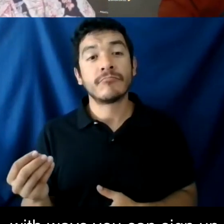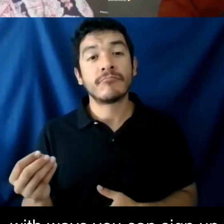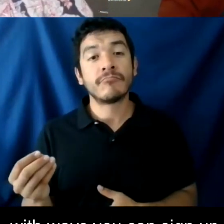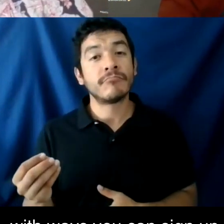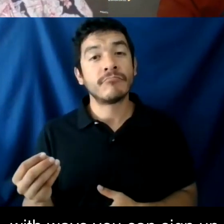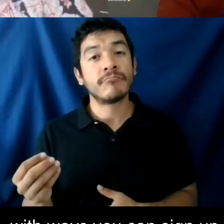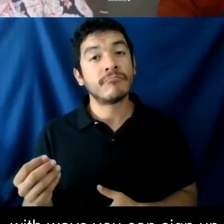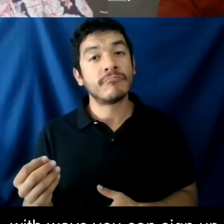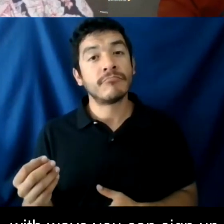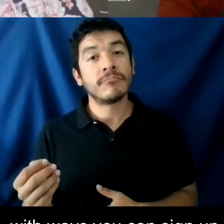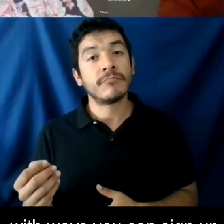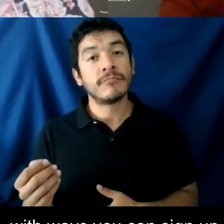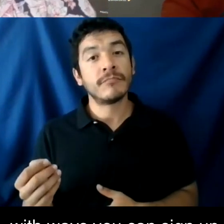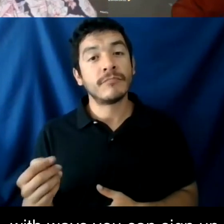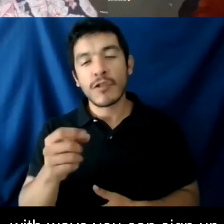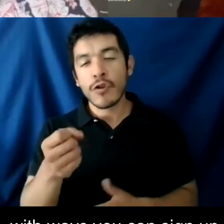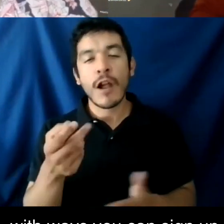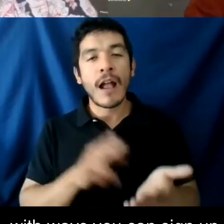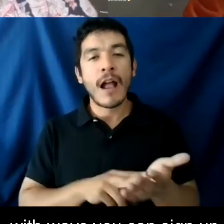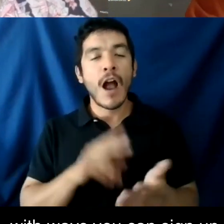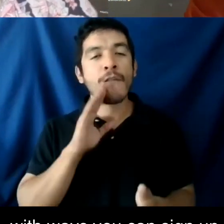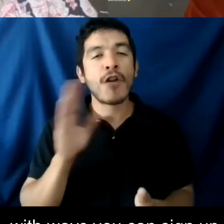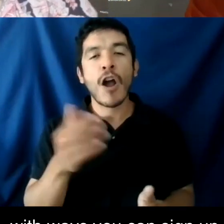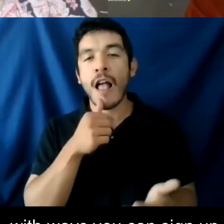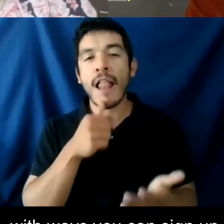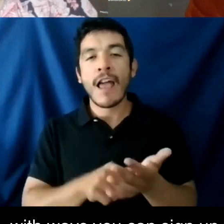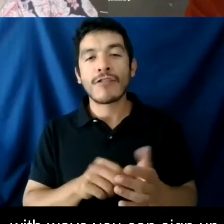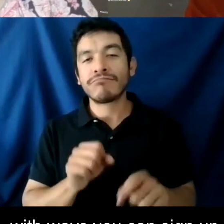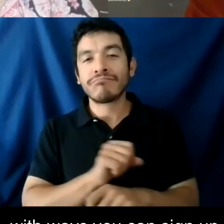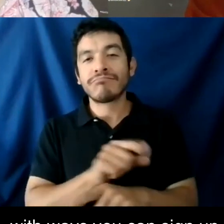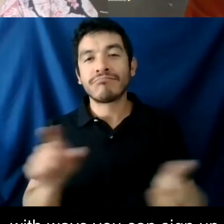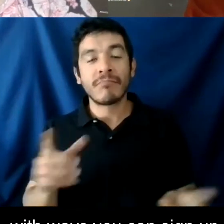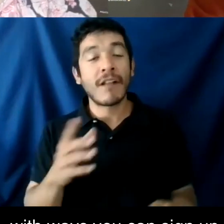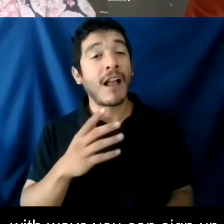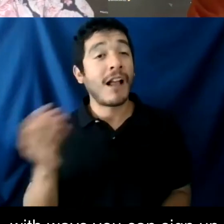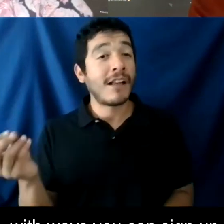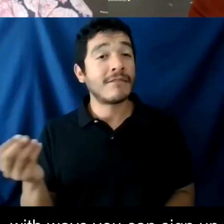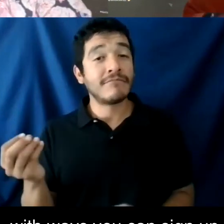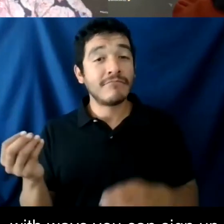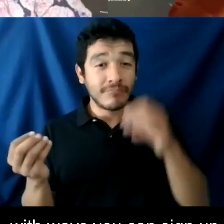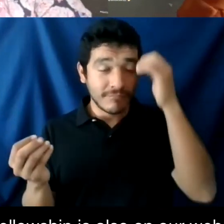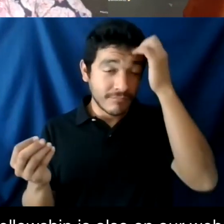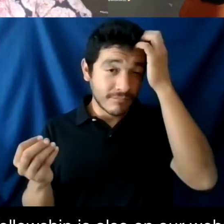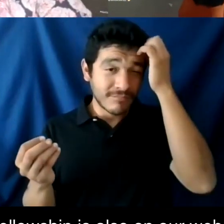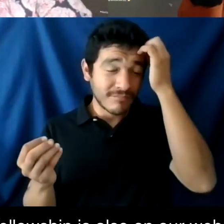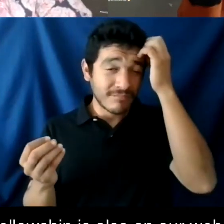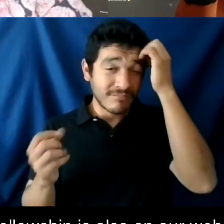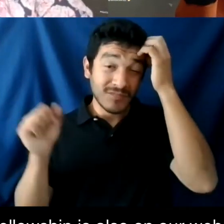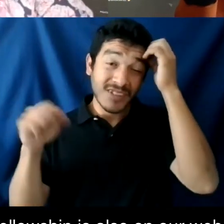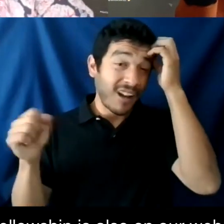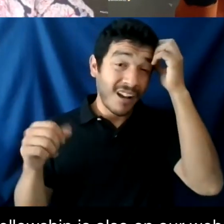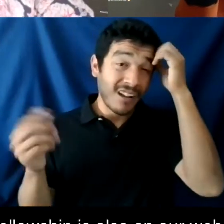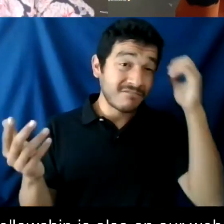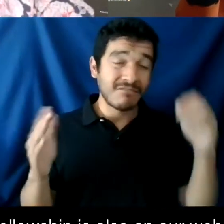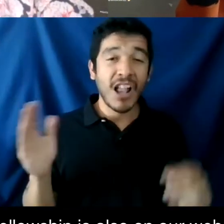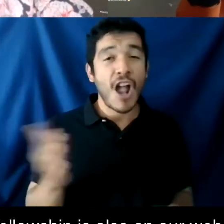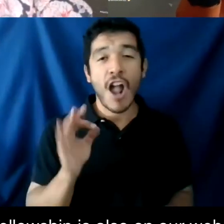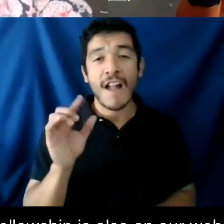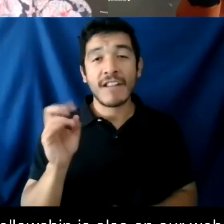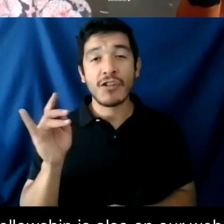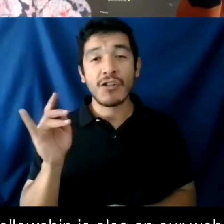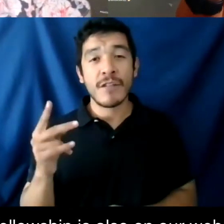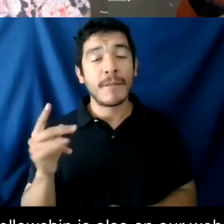and oh, you can sign up for our newsletter. And yeah, and our fellowship is